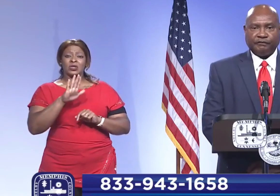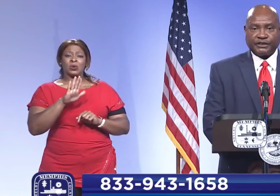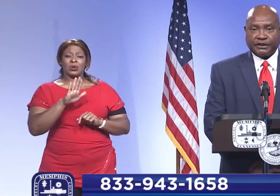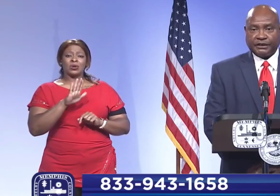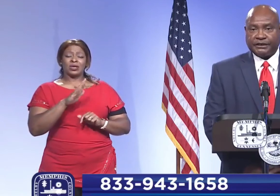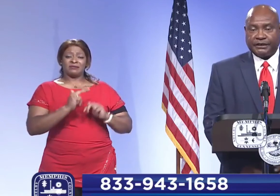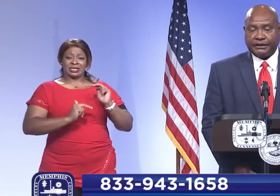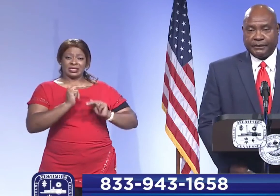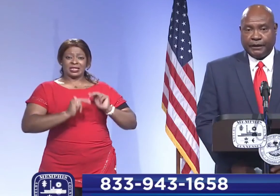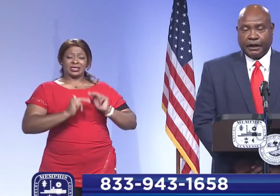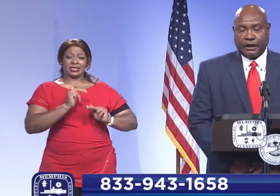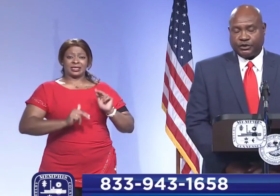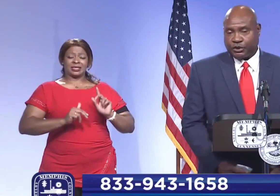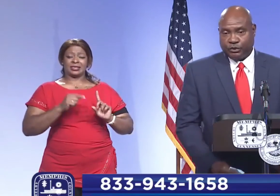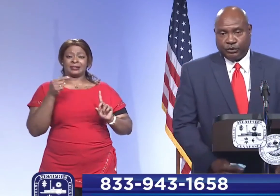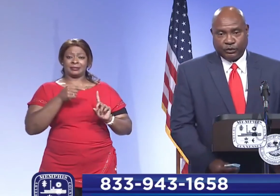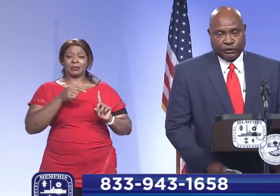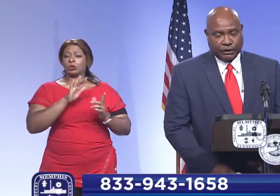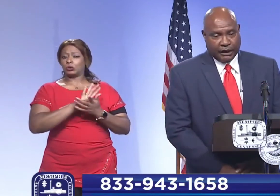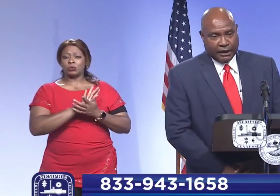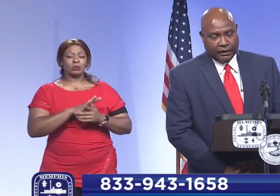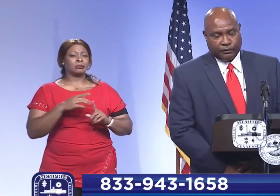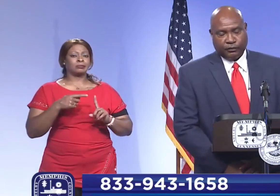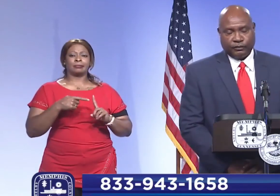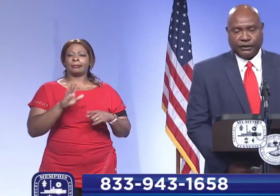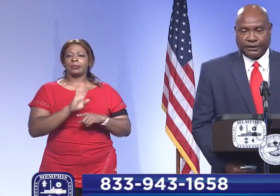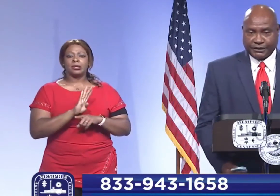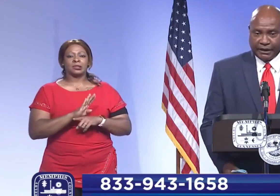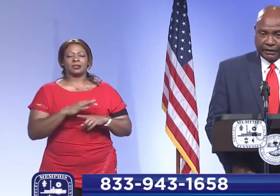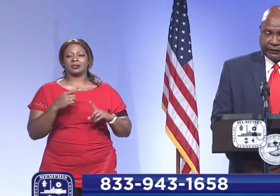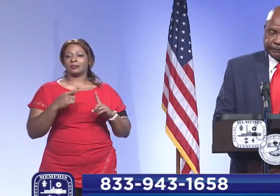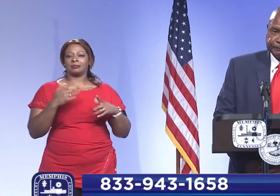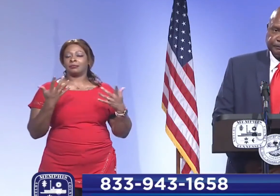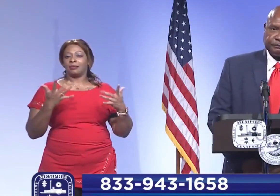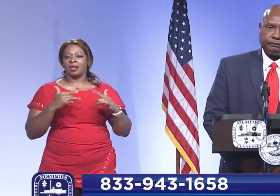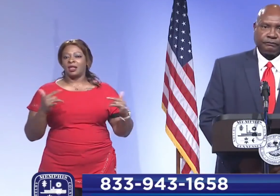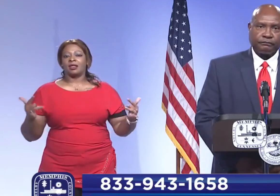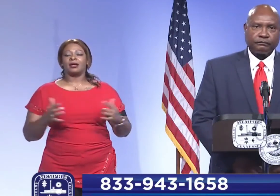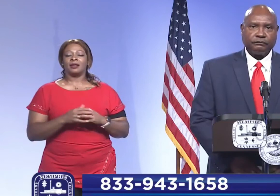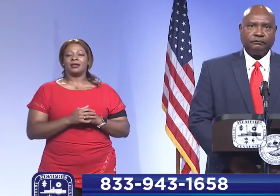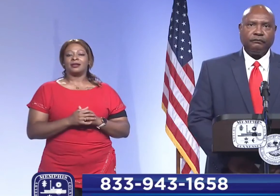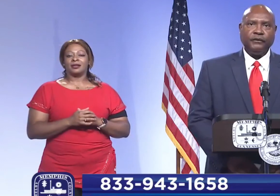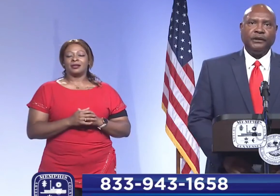particular facility, school, etc.,